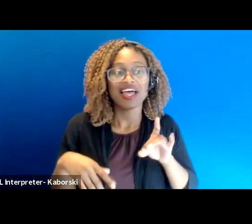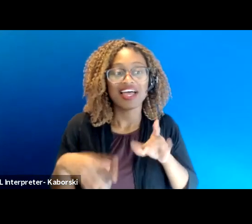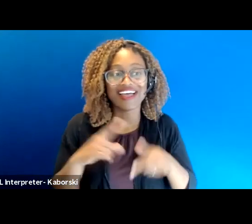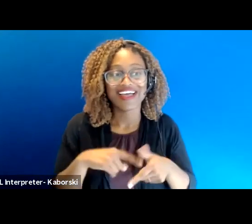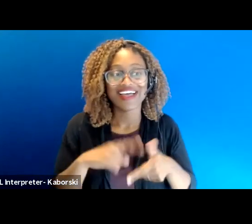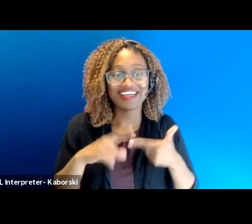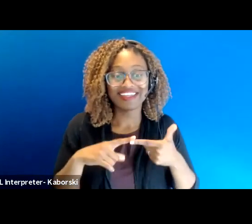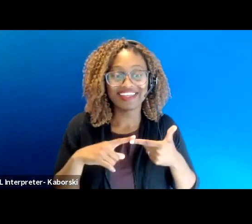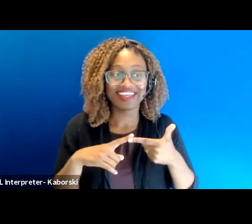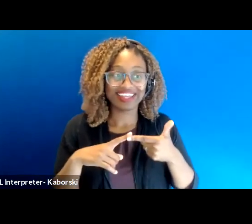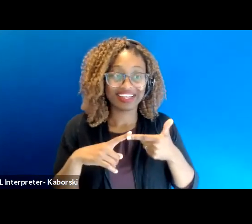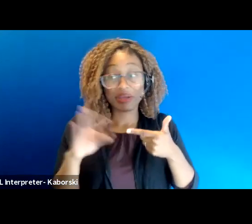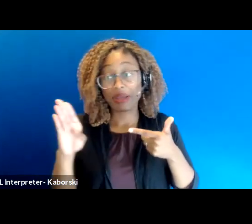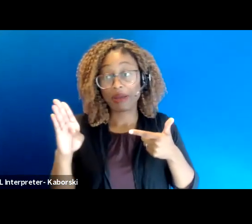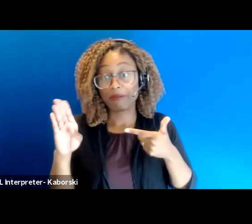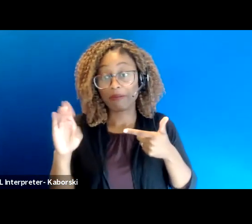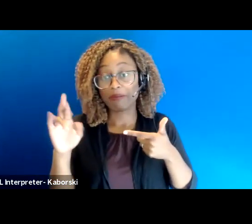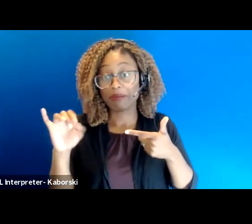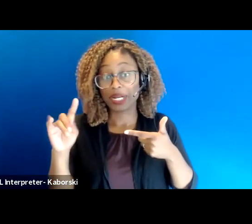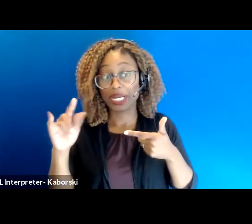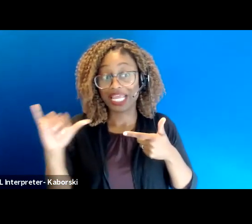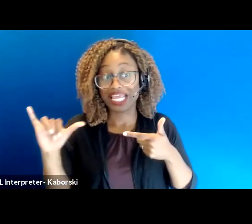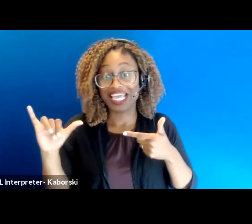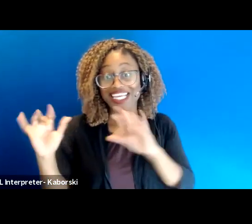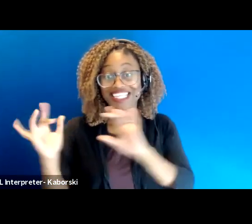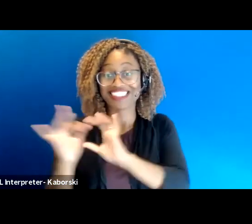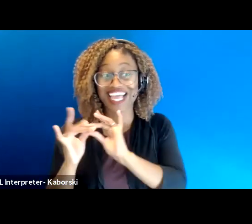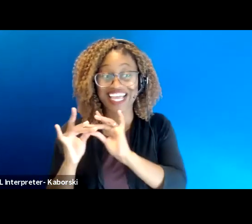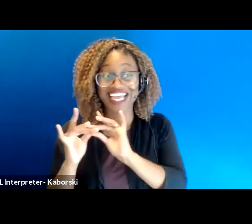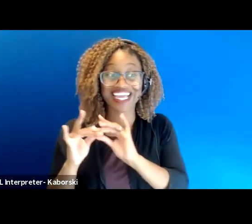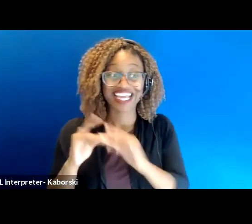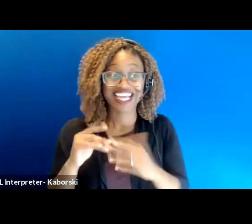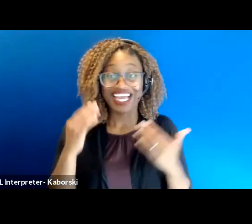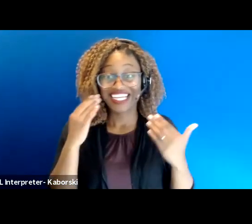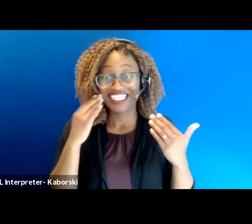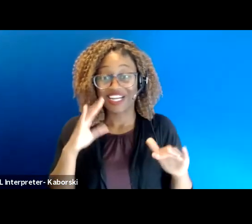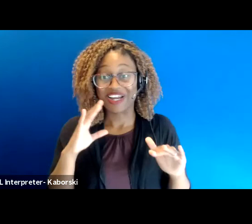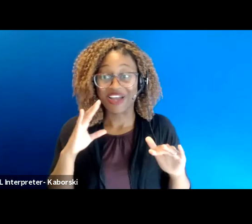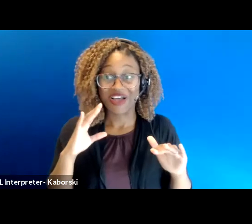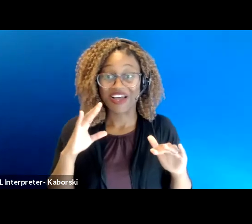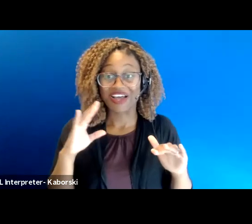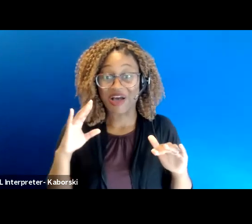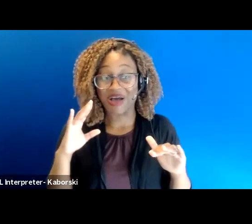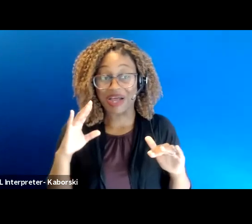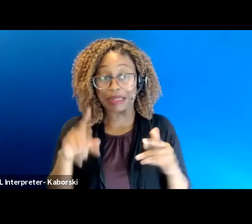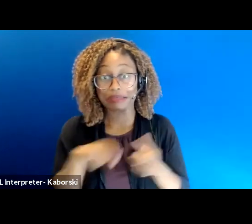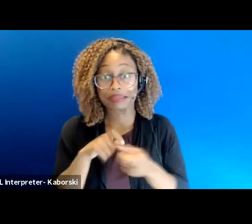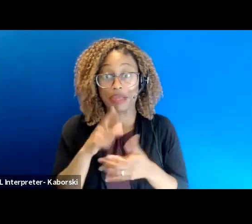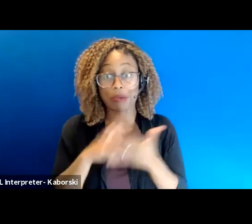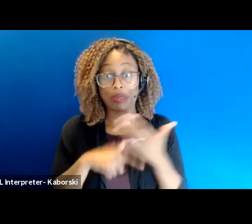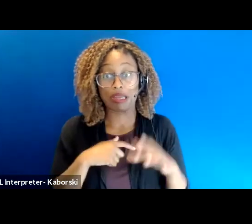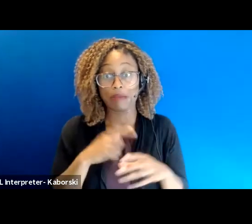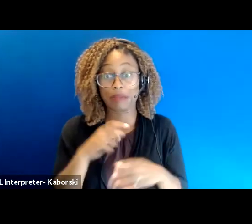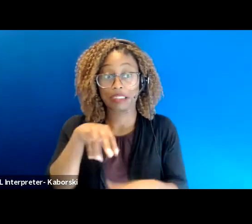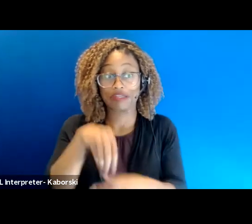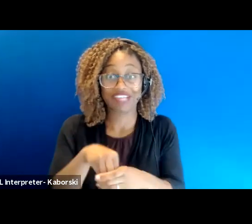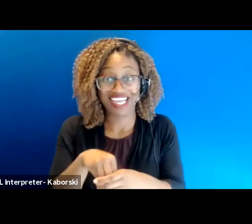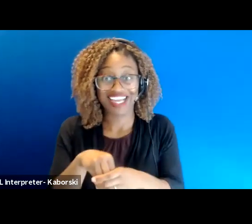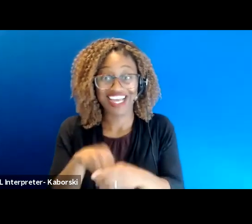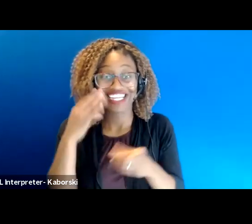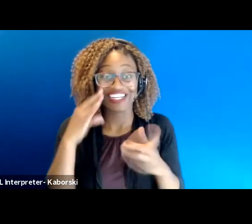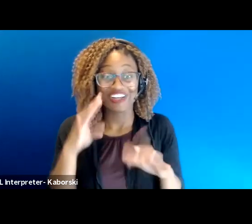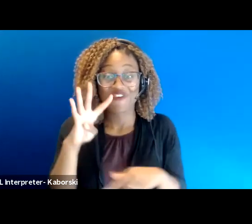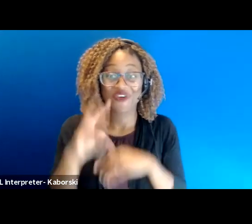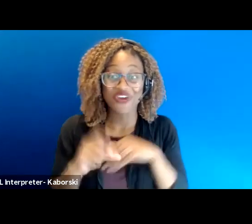as Brittany says, she didn't quite know what she was getting herself into, and I'm sure she didn't realize it was going to be 4 years plus